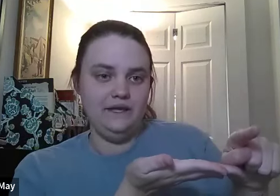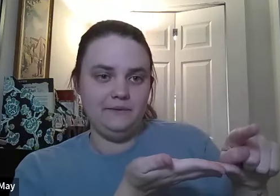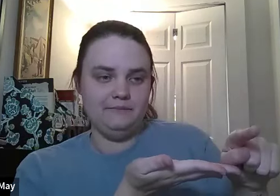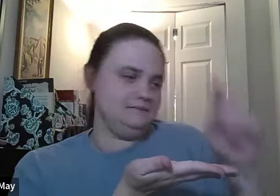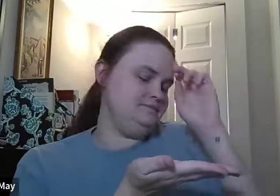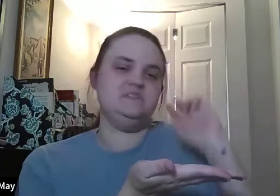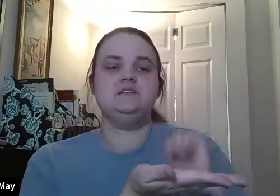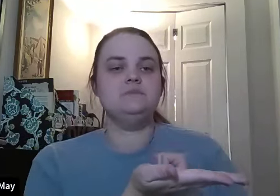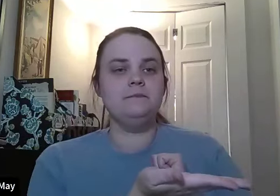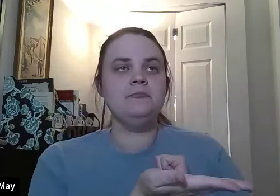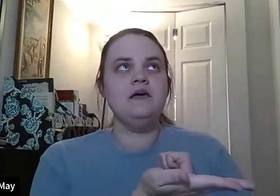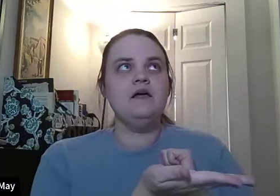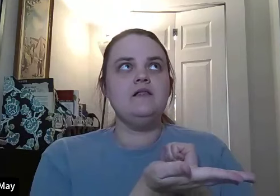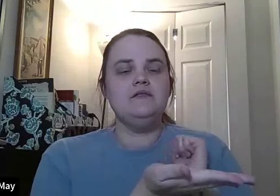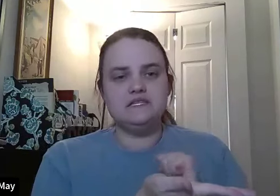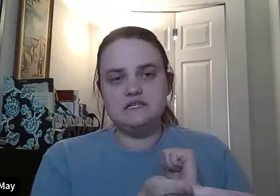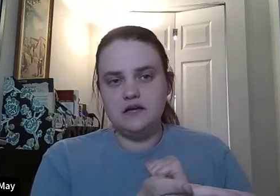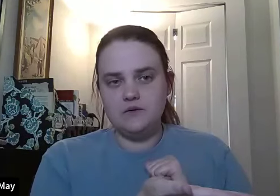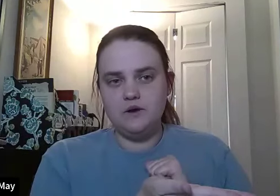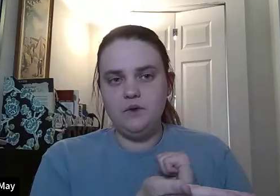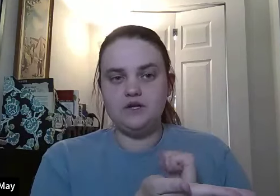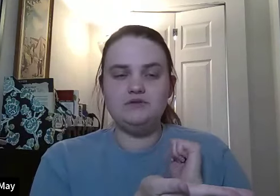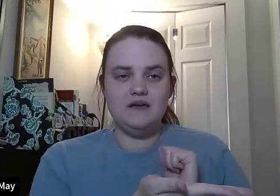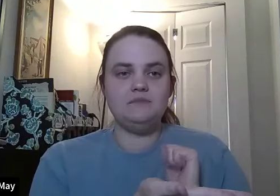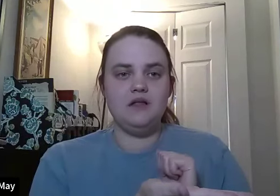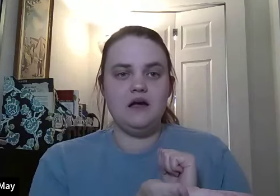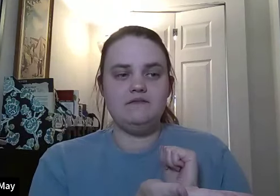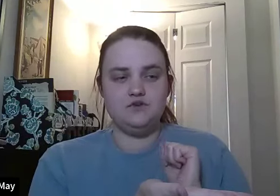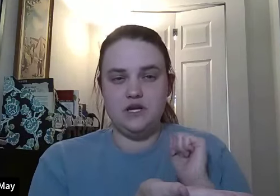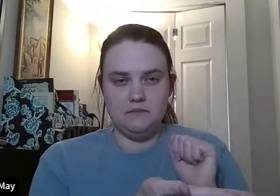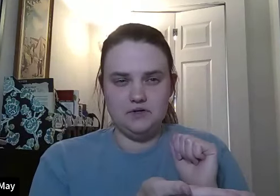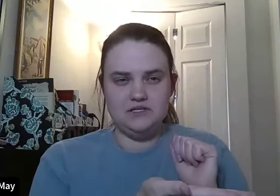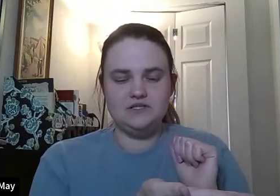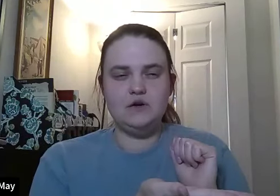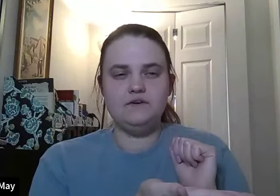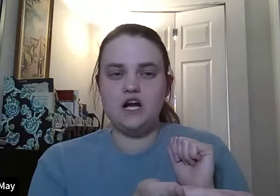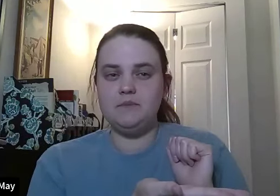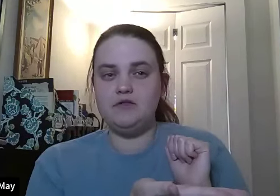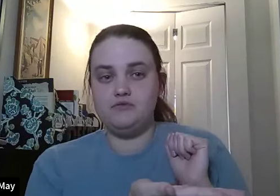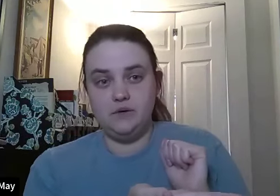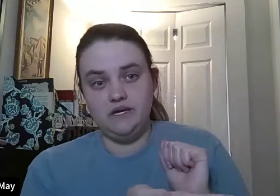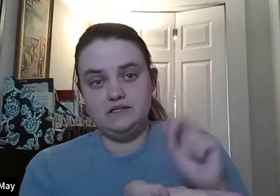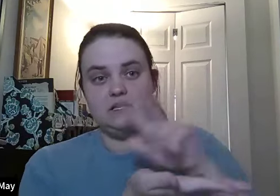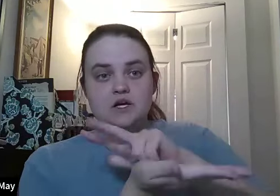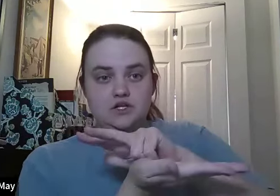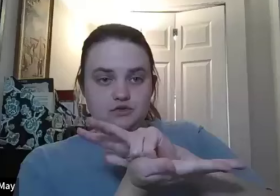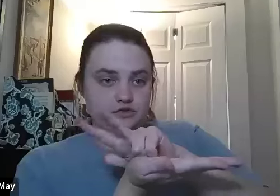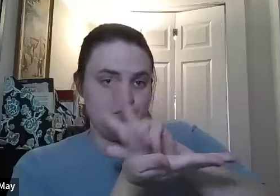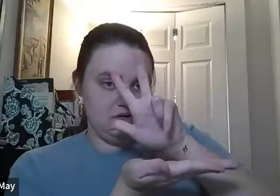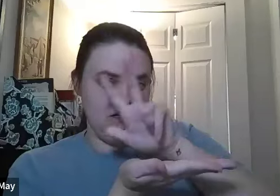Week. Excuse me. This is another one where you can apply for numbers. So if you're talking about 3 weeks, you do 3